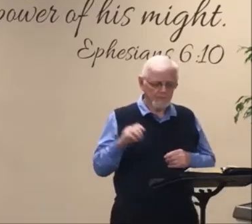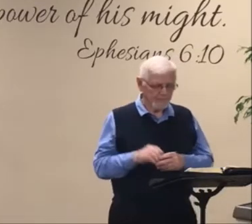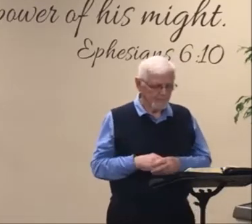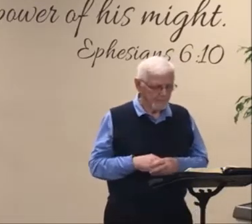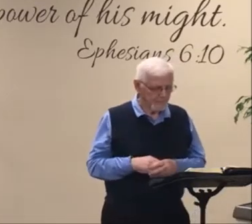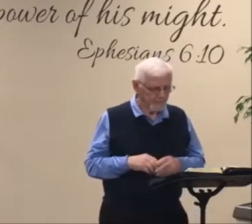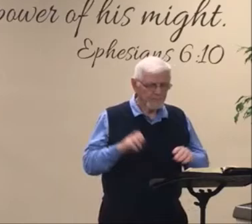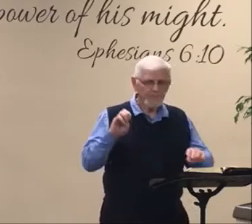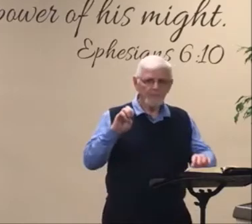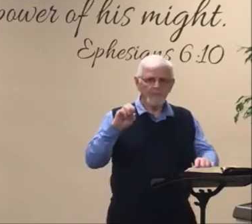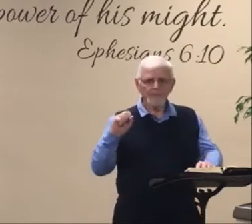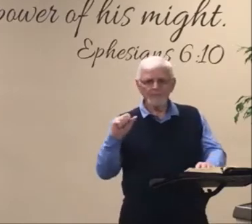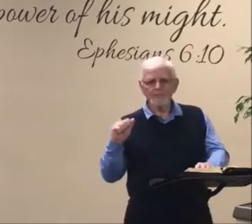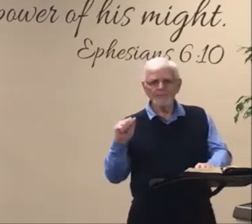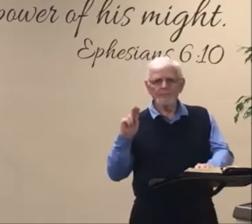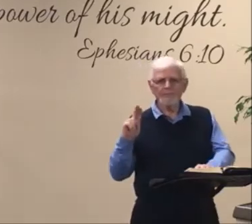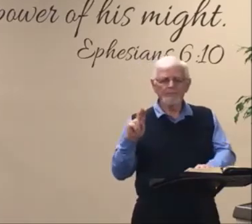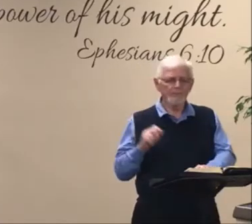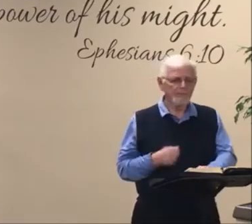Esau's name means?